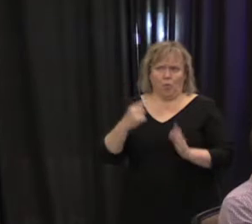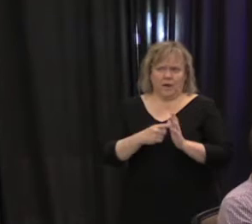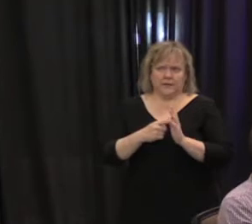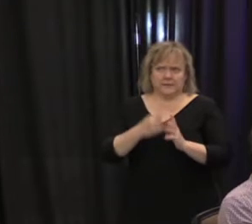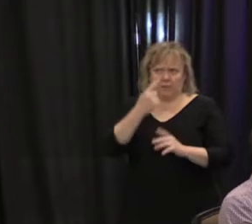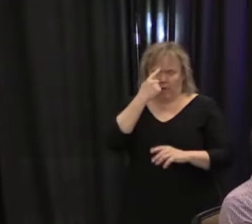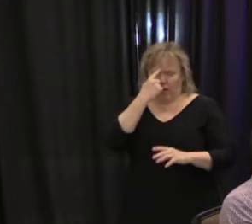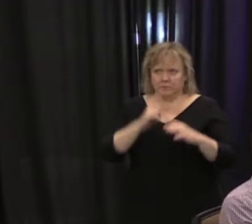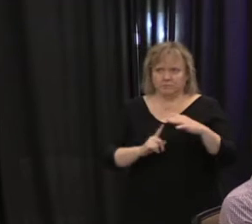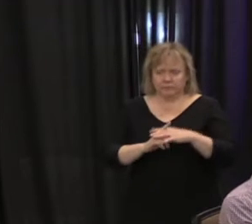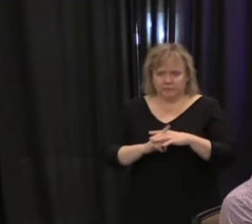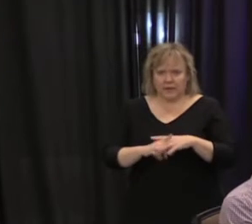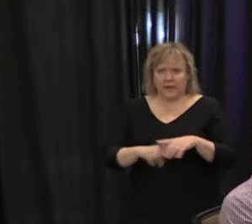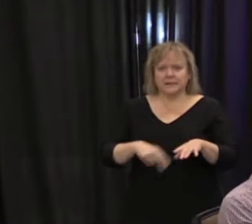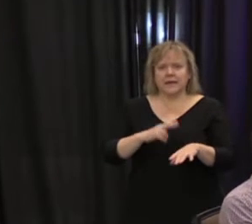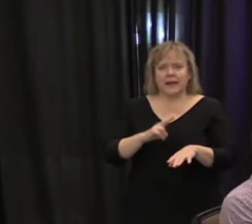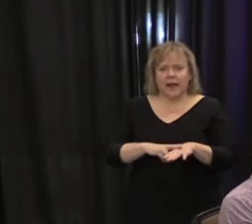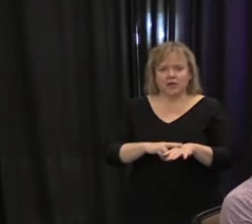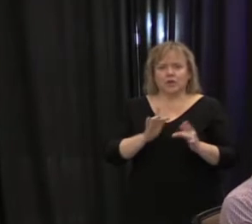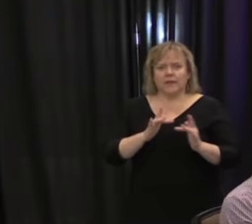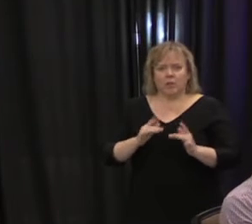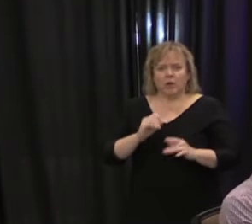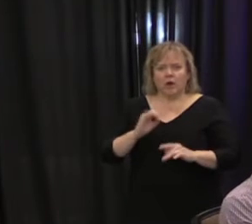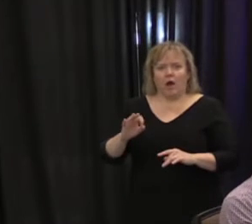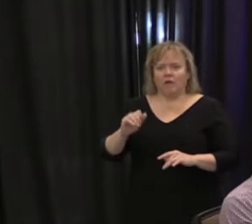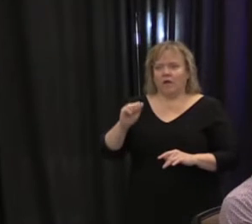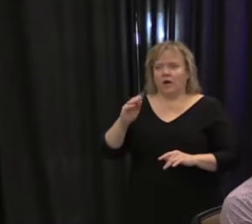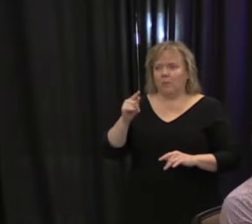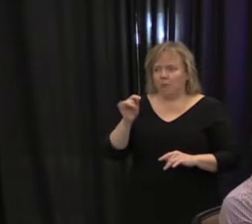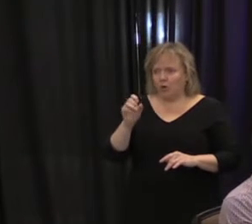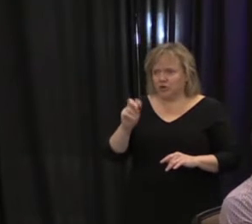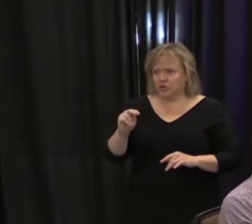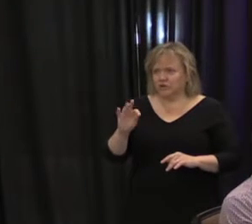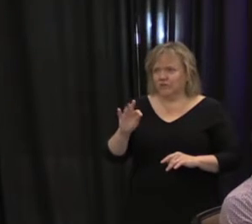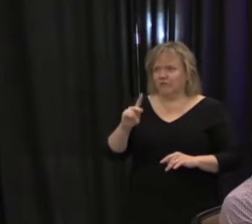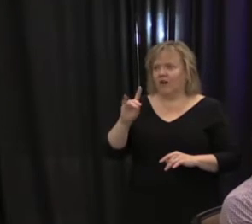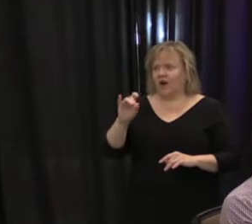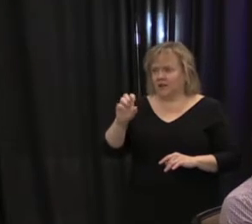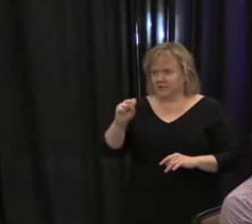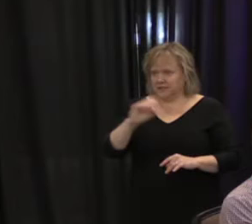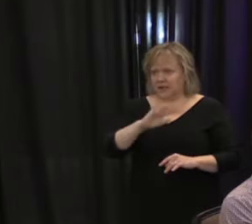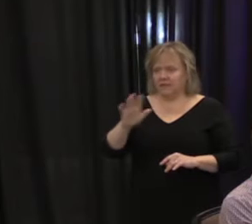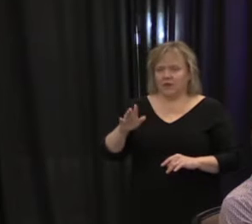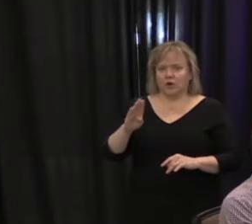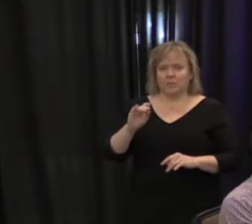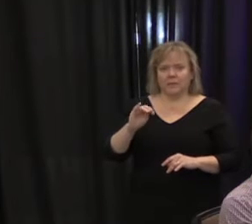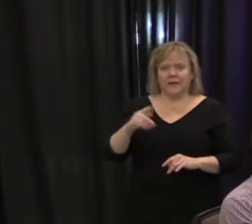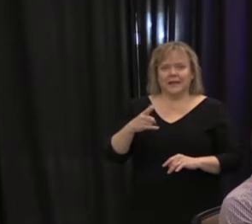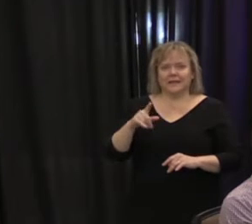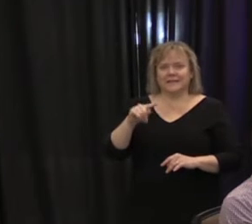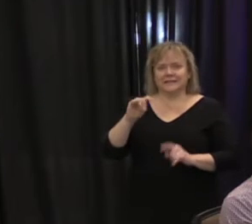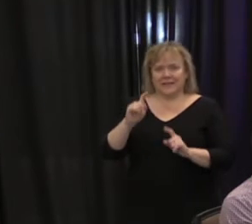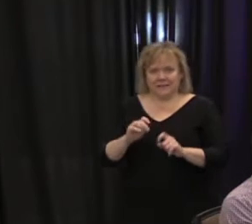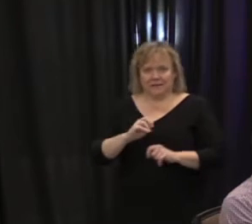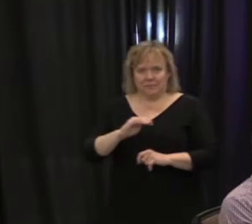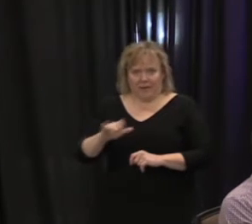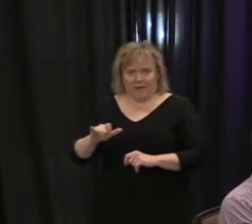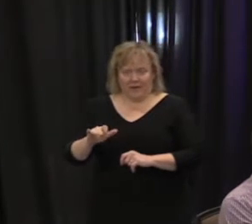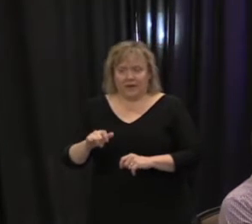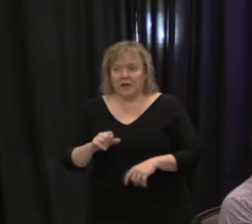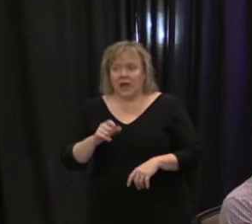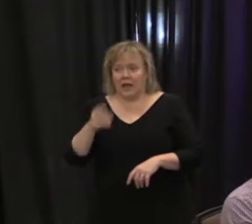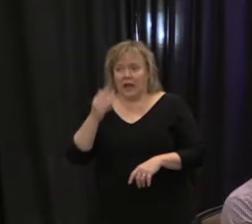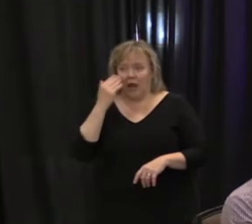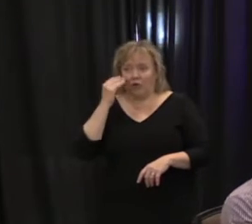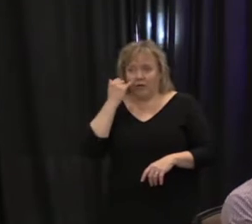of is the National Network of Abortion Funds and their We Testify program. It's such a beautiful program, and I don't know if there are